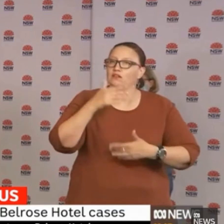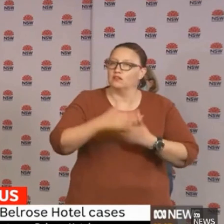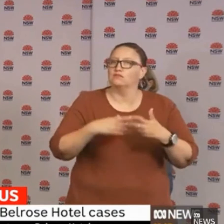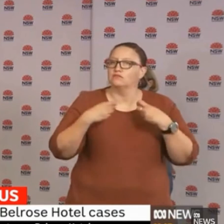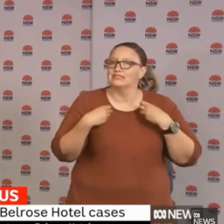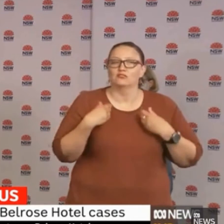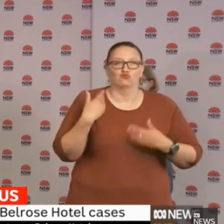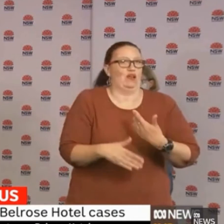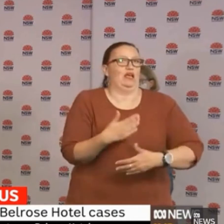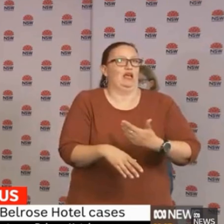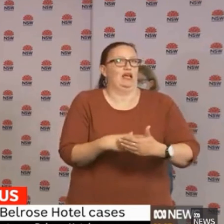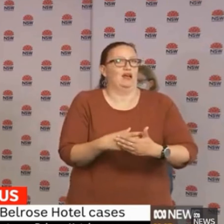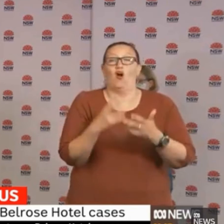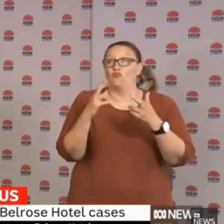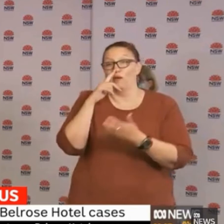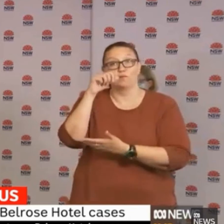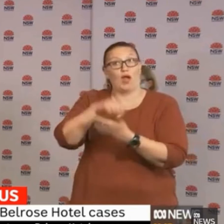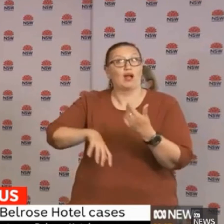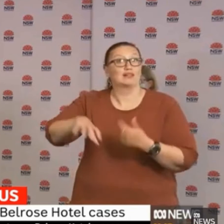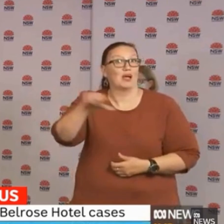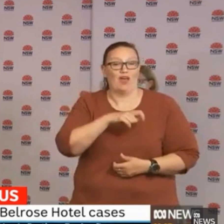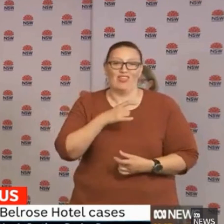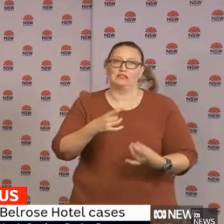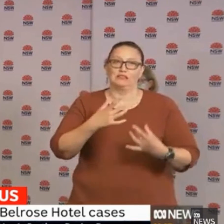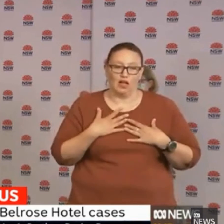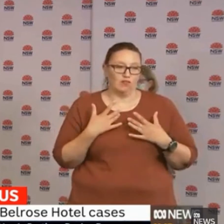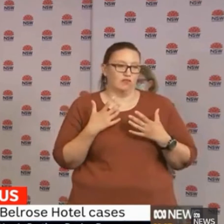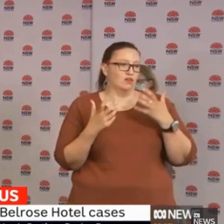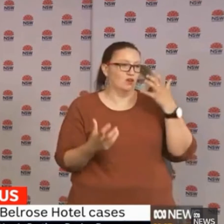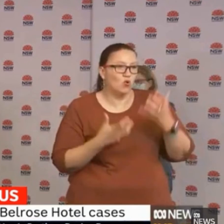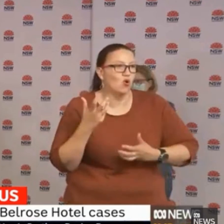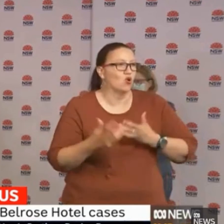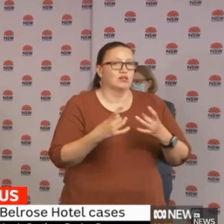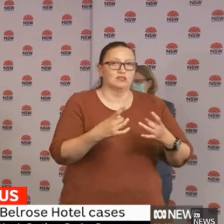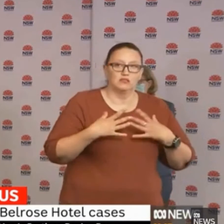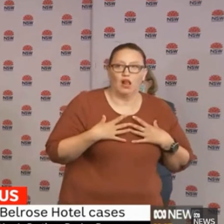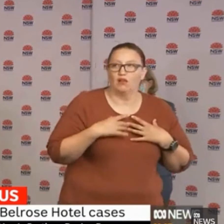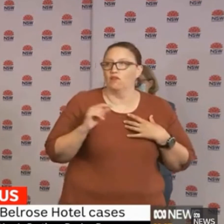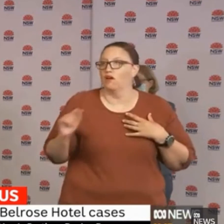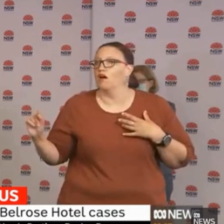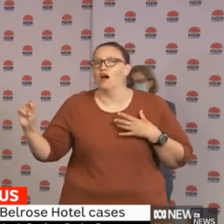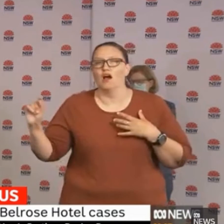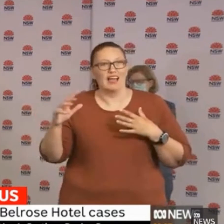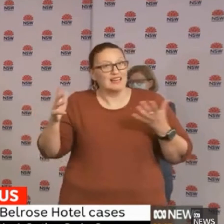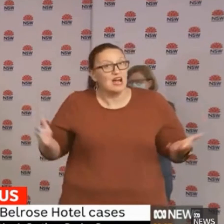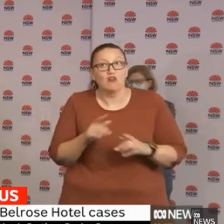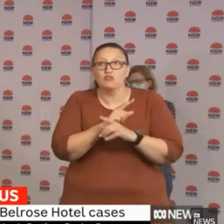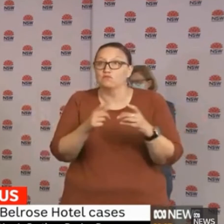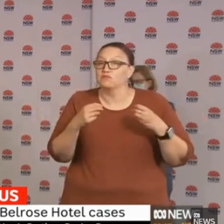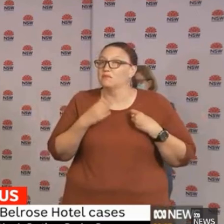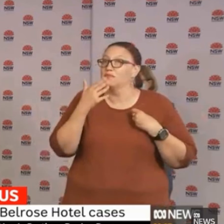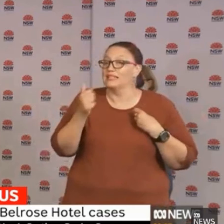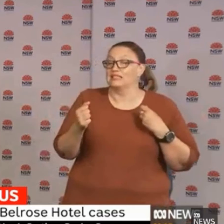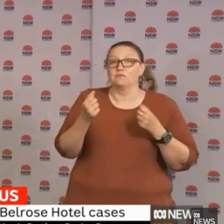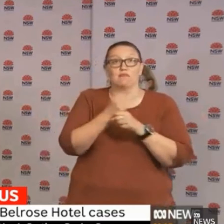we've had this last year, and that is providing takeaway food. So I encourage businesses to think about that. That is, make available takeaway food for